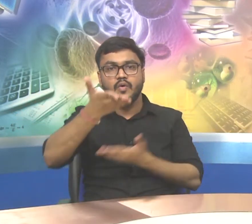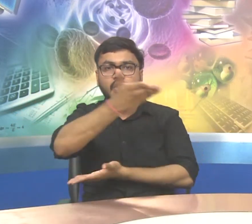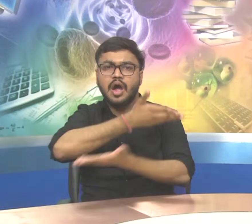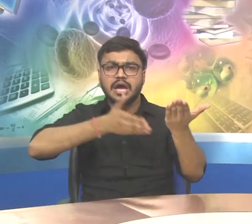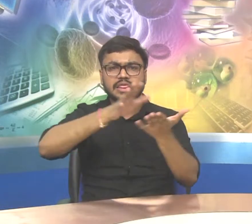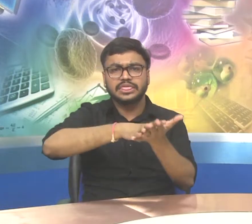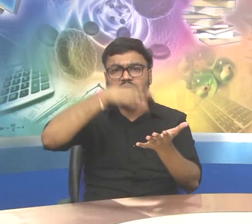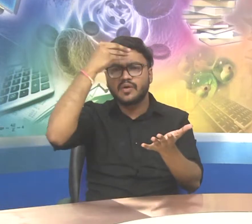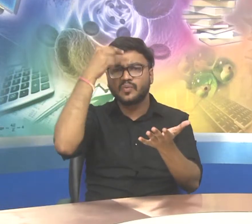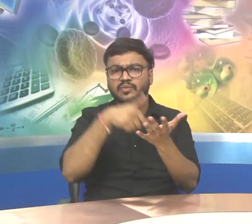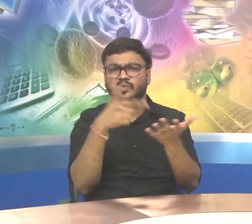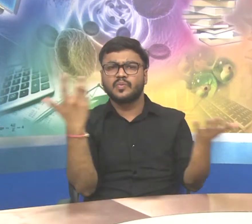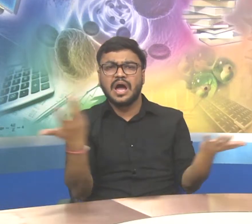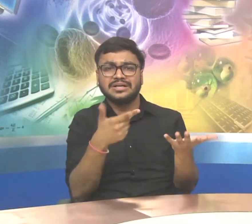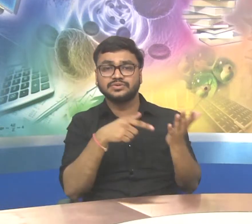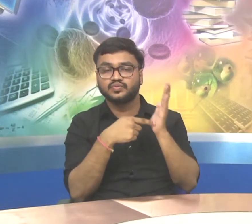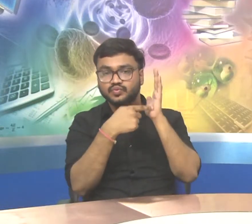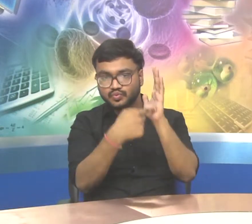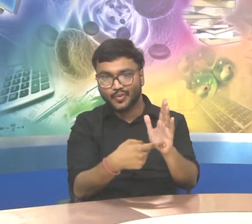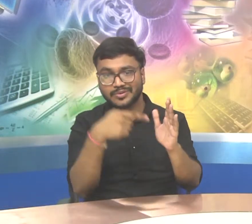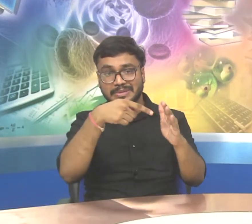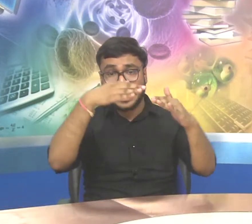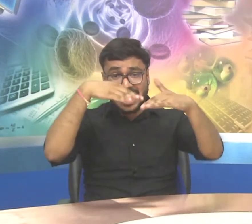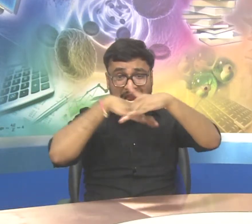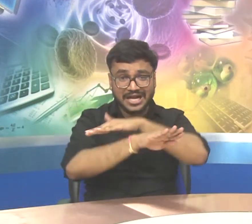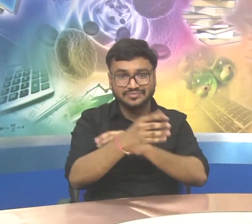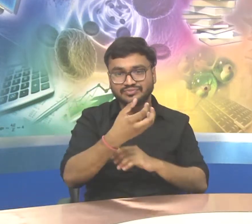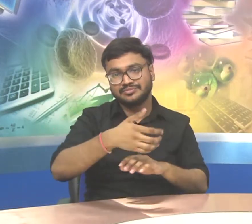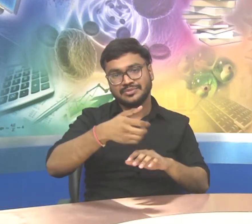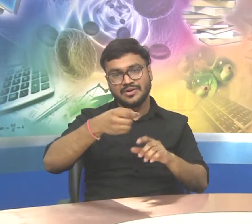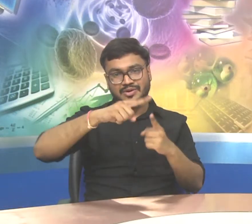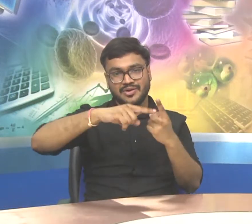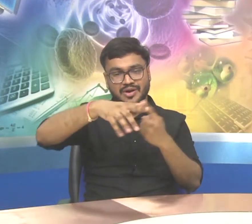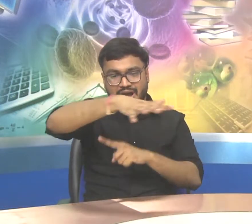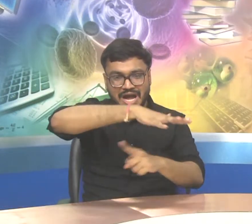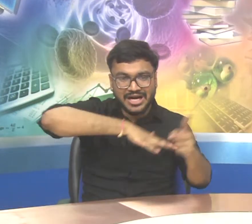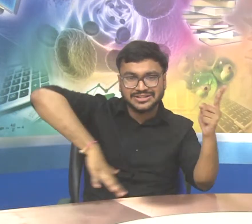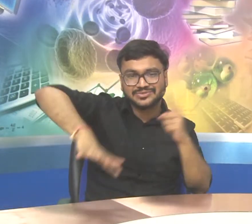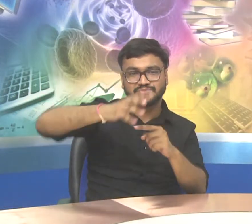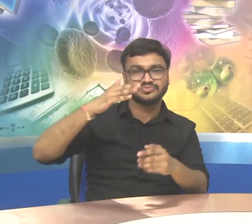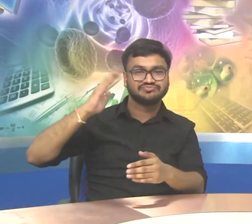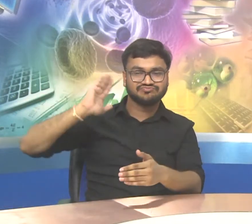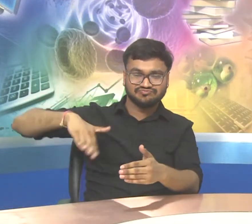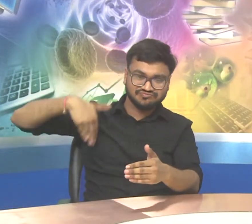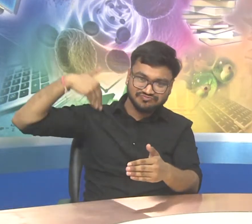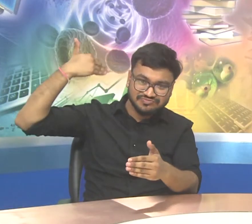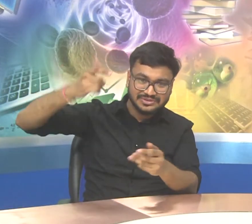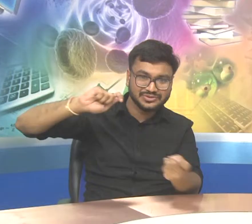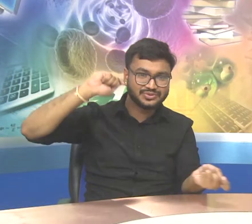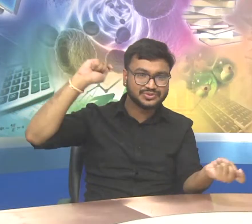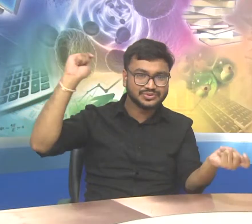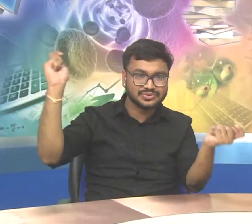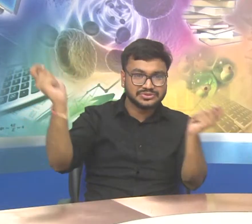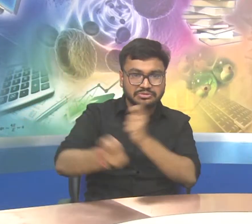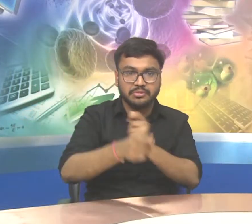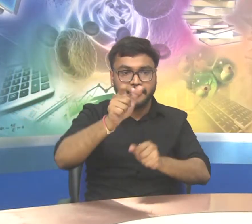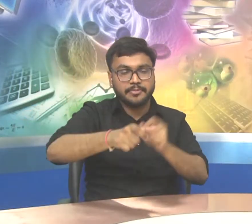These studies shows that different organisms evolved slowly over time to time.